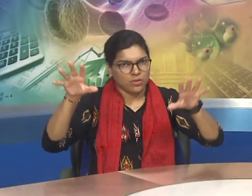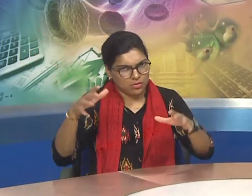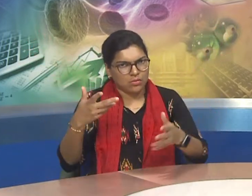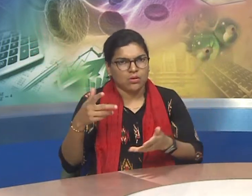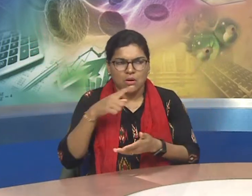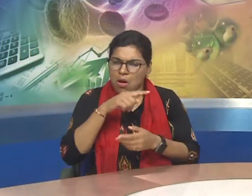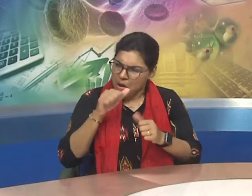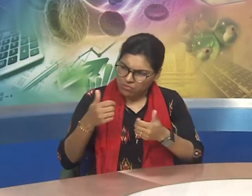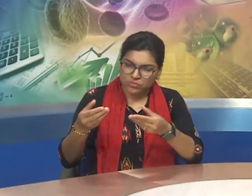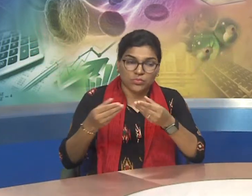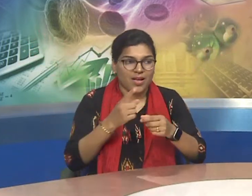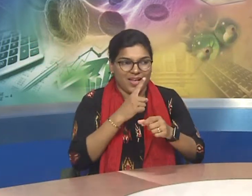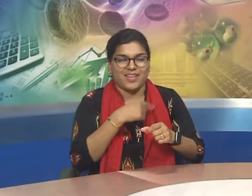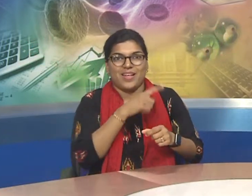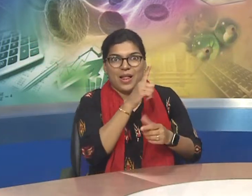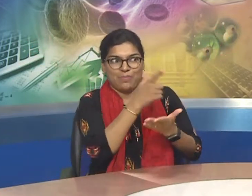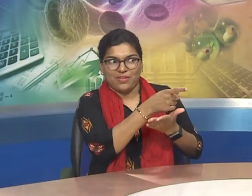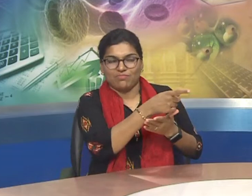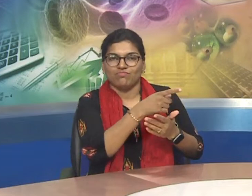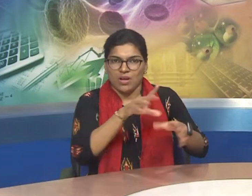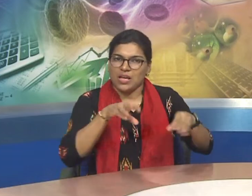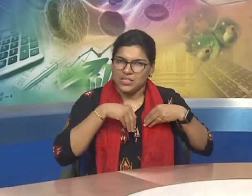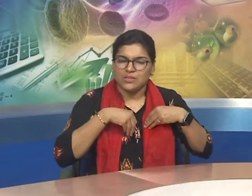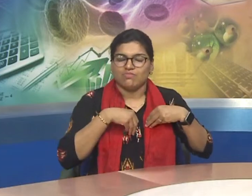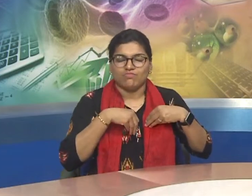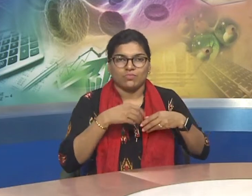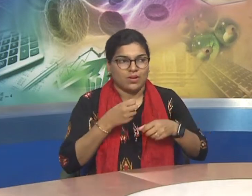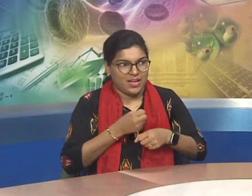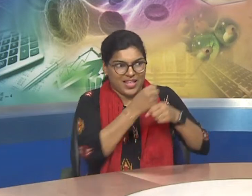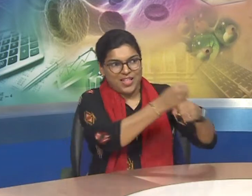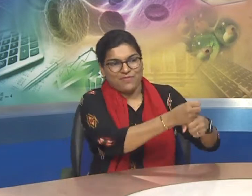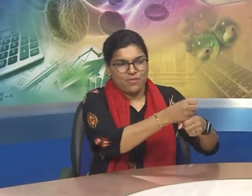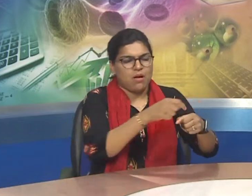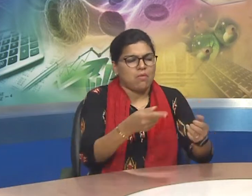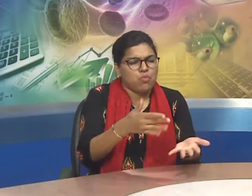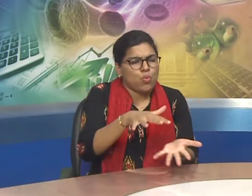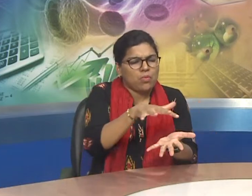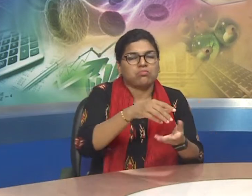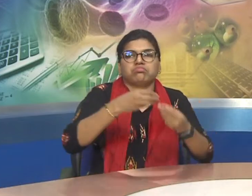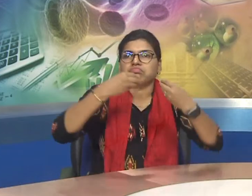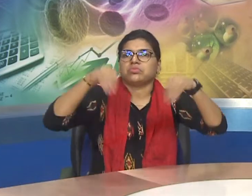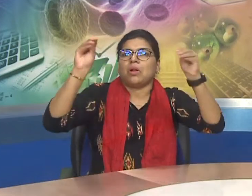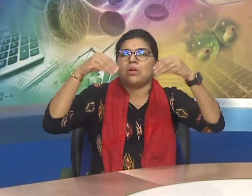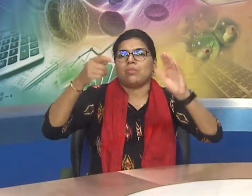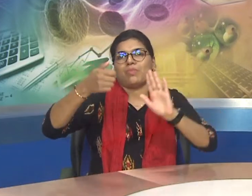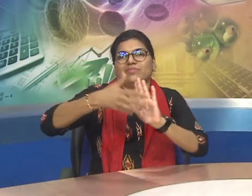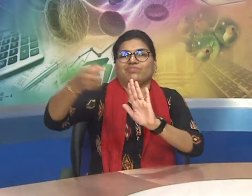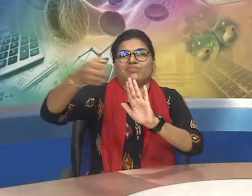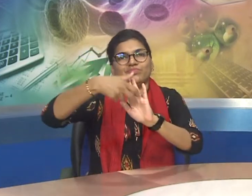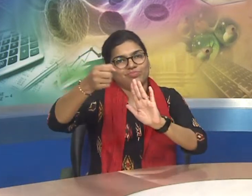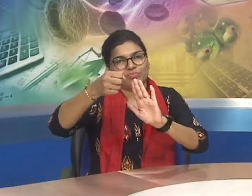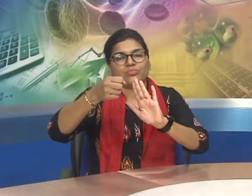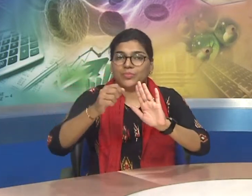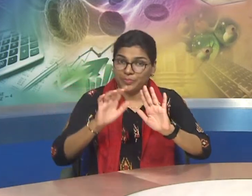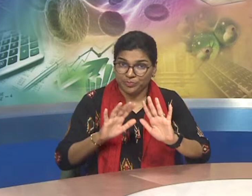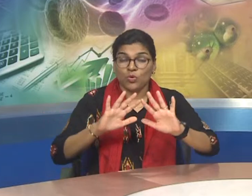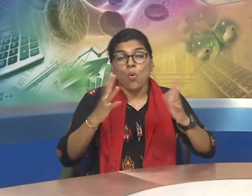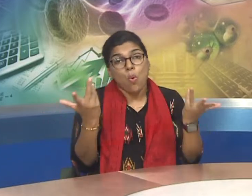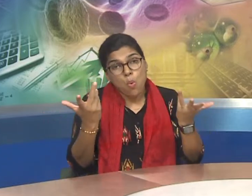which is inside that system to track the gift item, whichever are to be received or which are to be provided